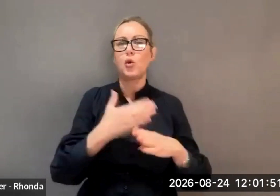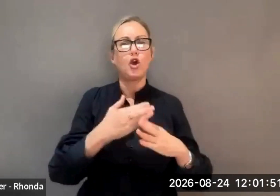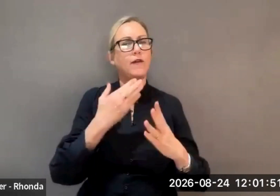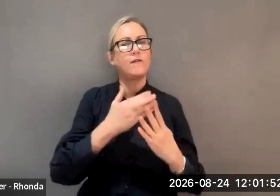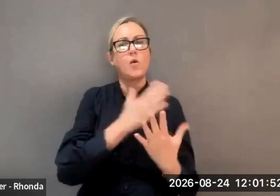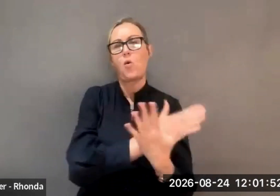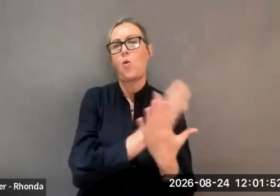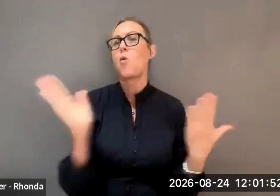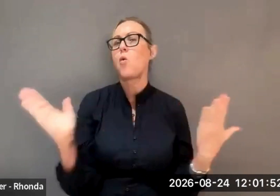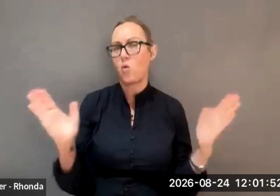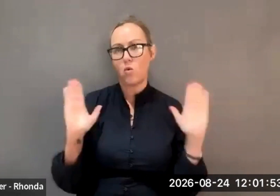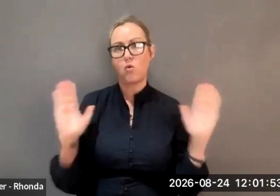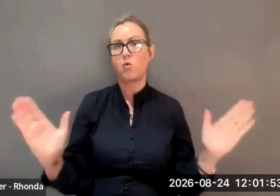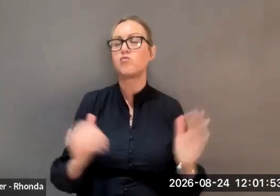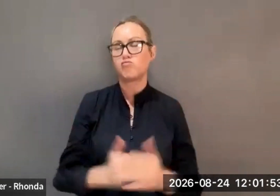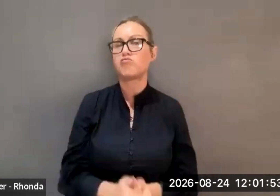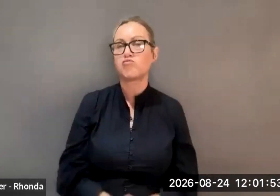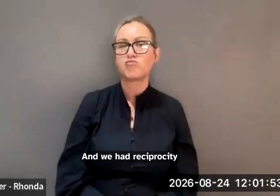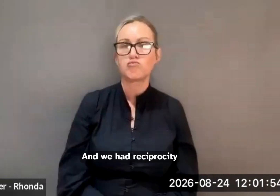collaborated